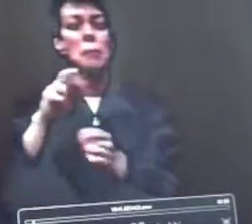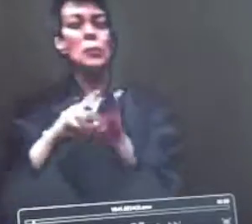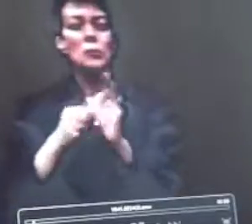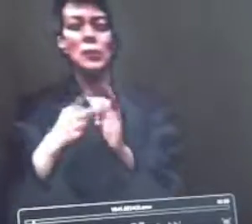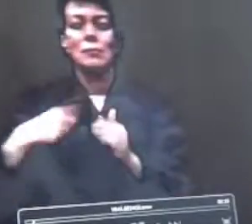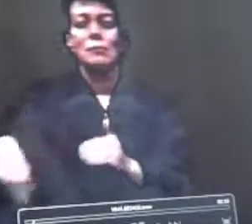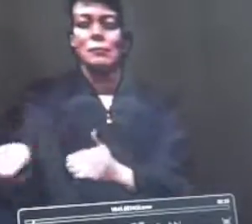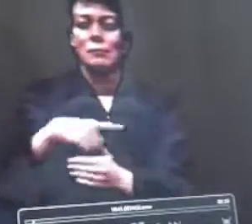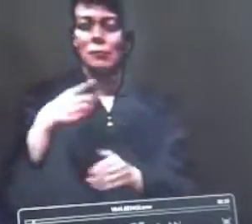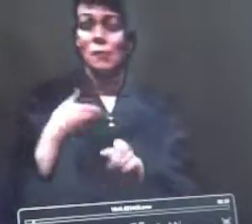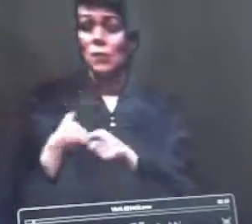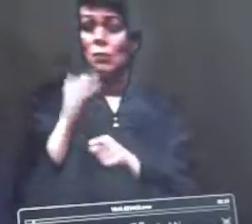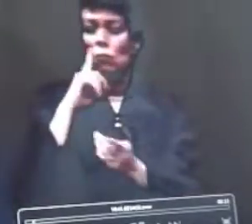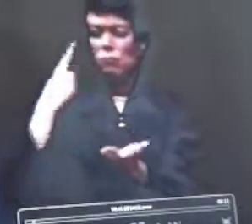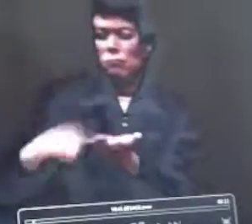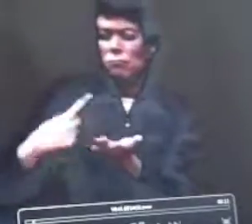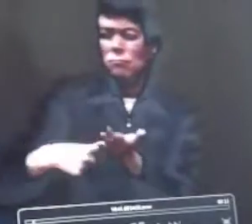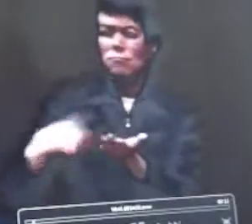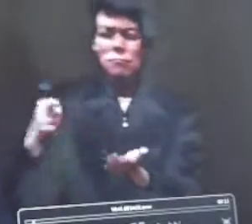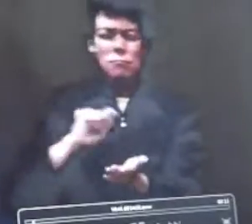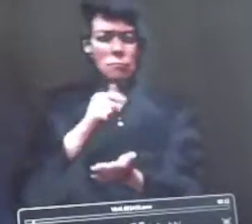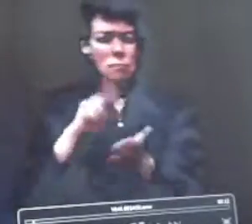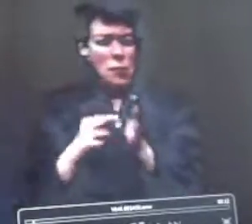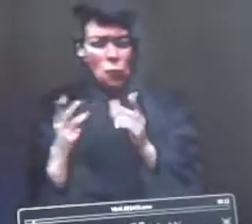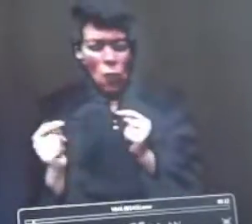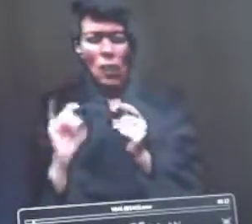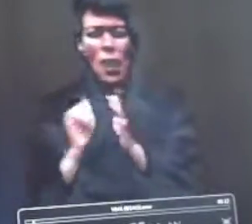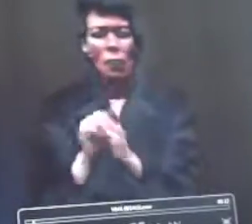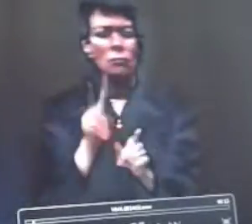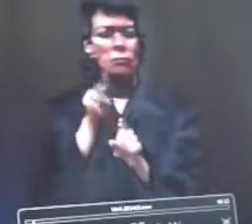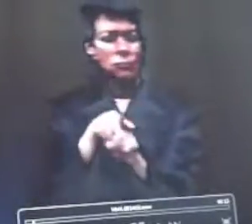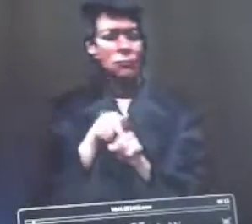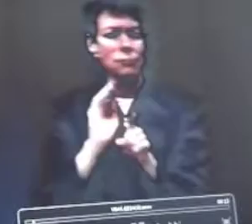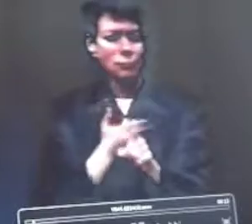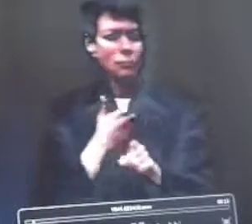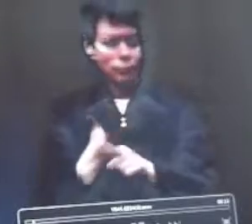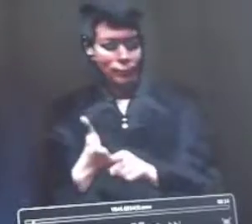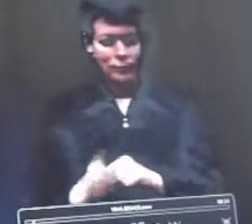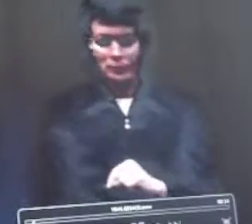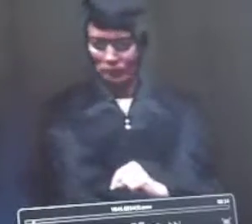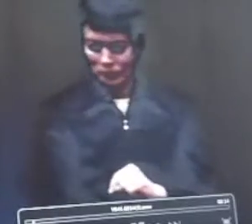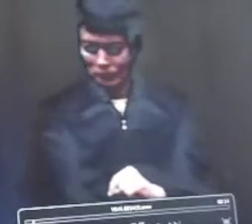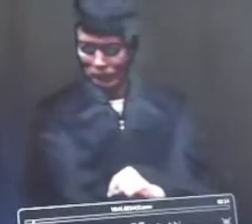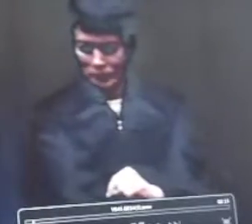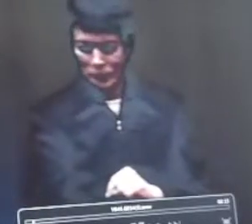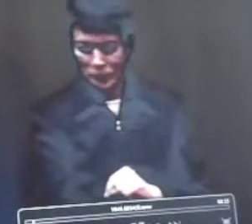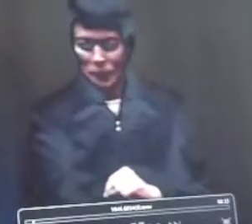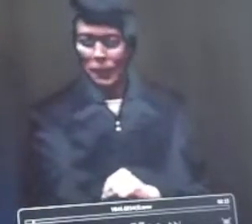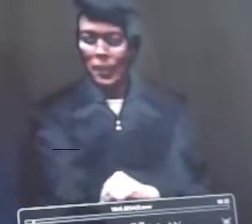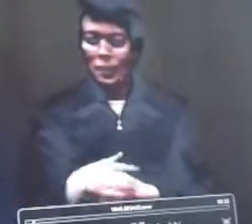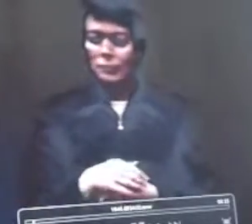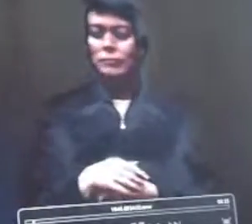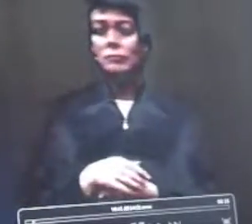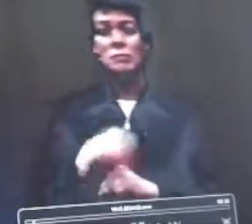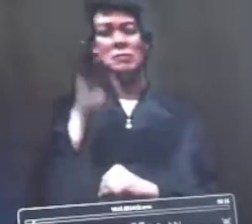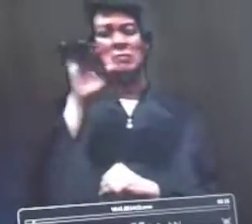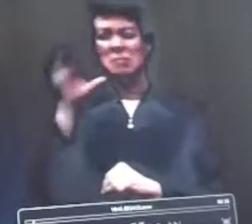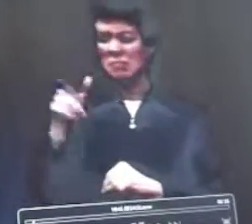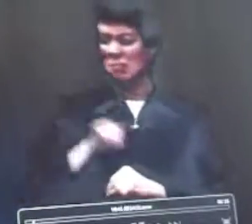Later you will see some interpreters using consecutive interpreting, and you can discuss how that applies to our